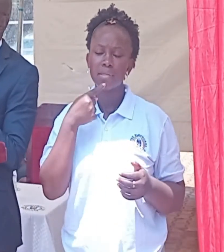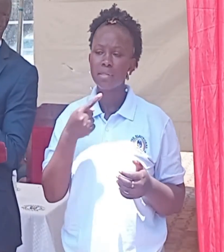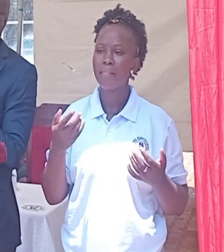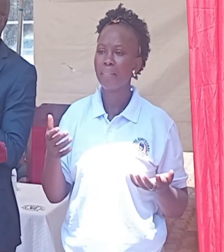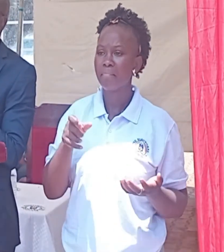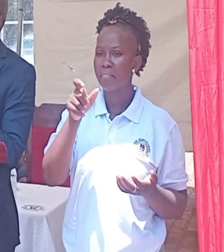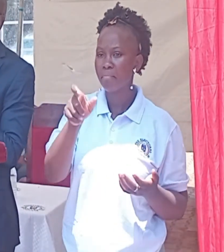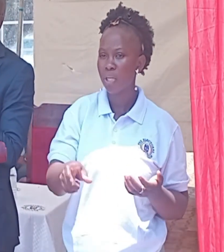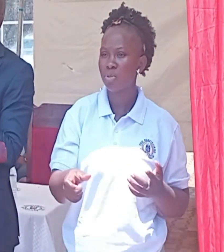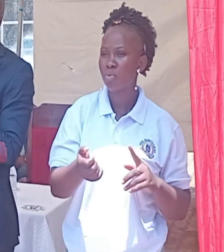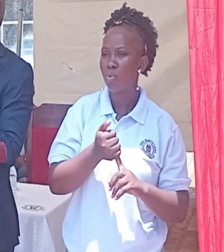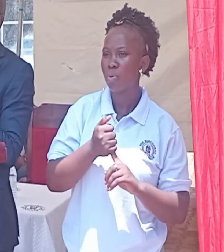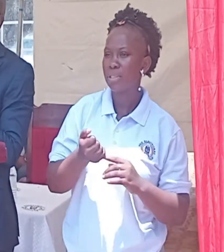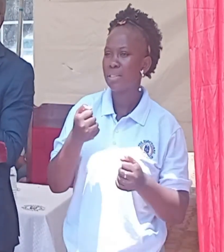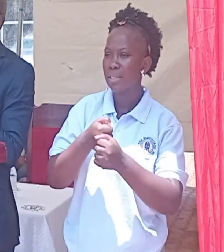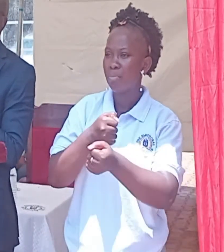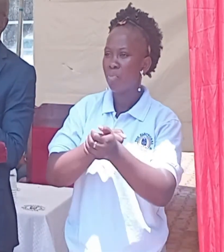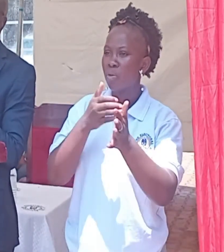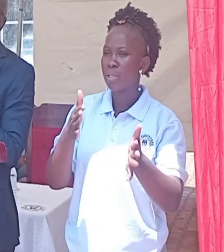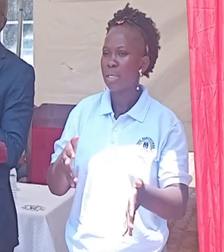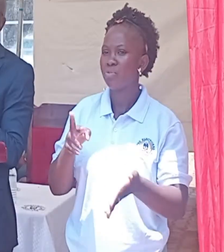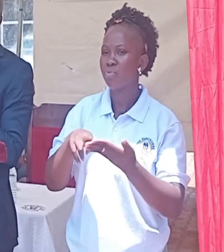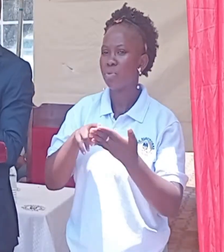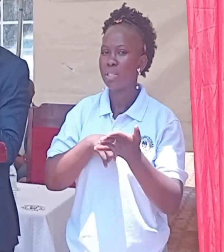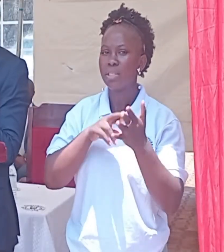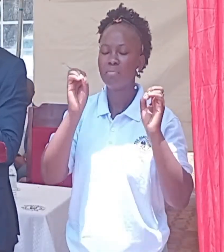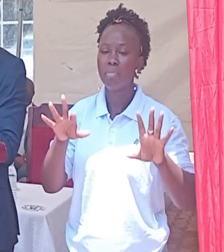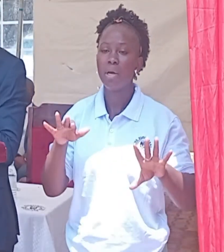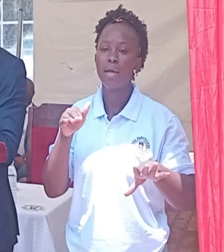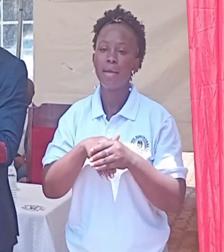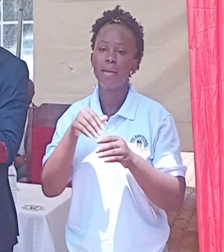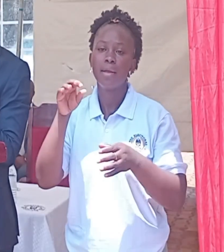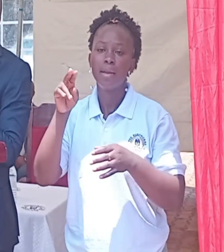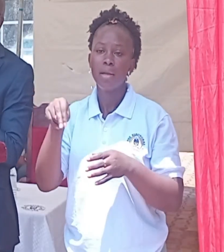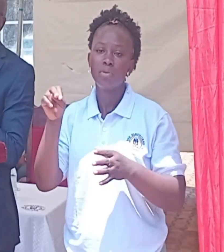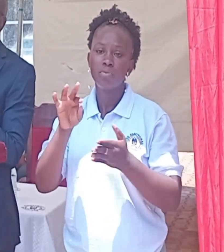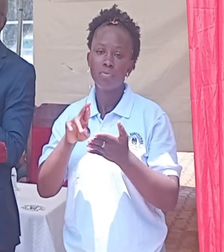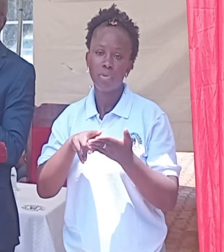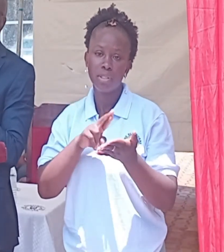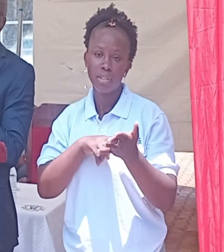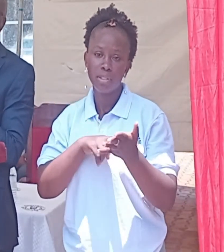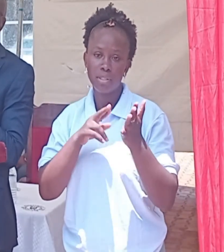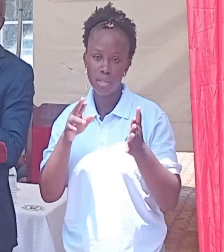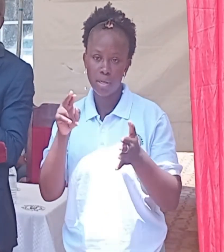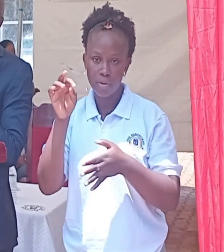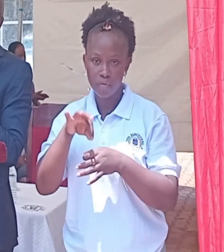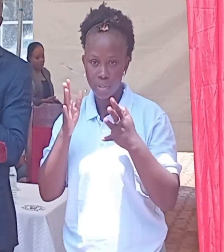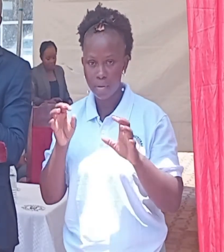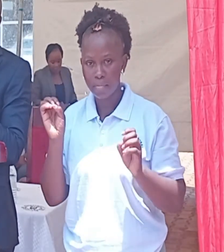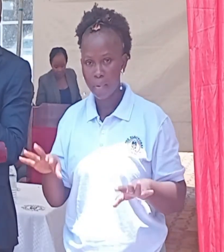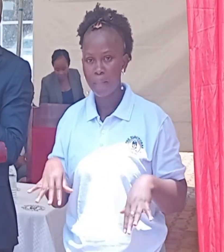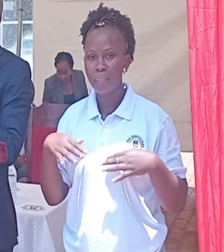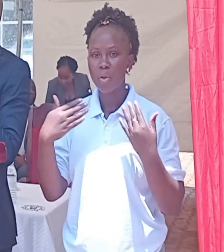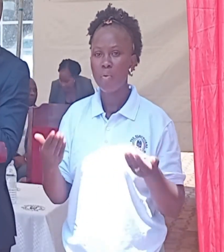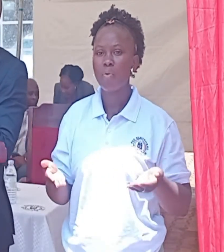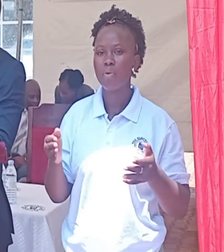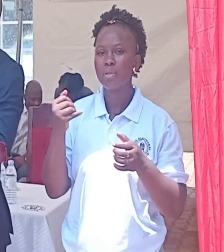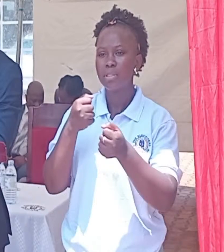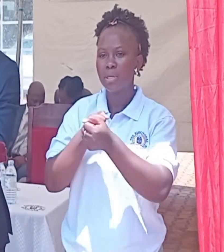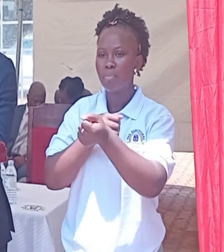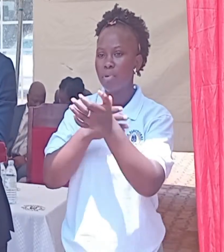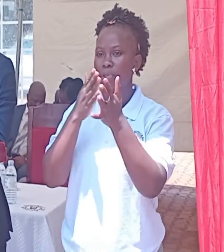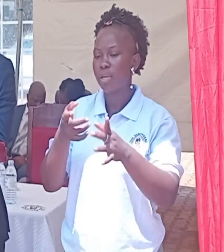the person got supporters who are not registered voters, or who are from